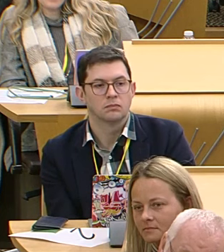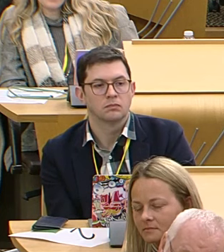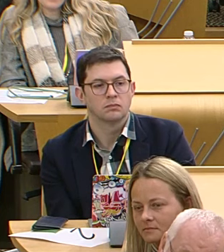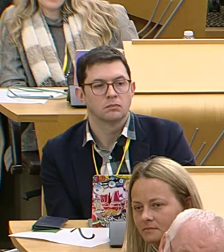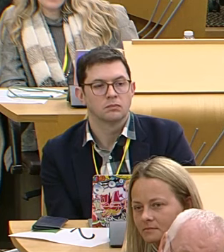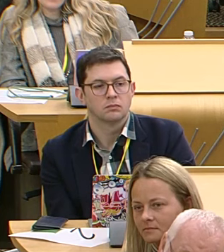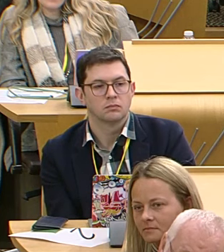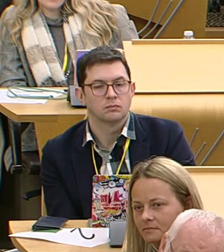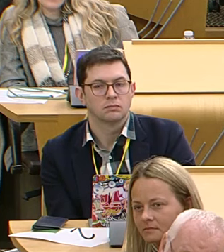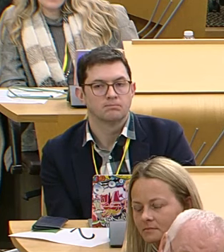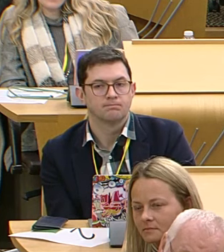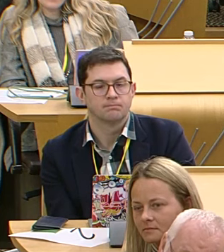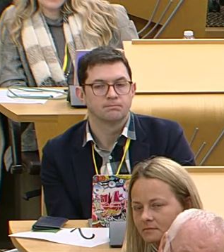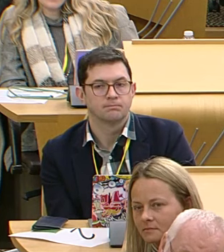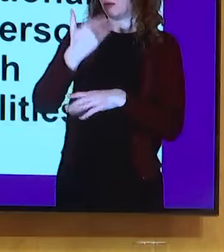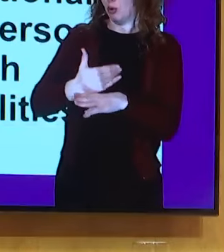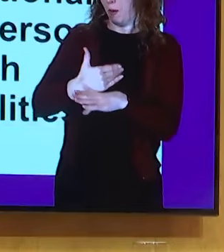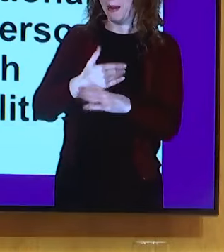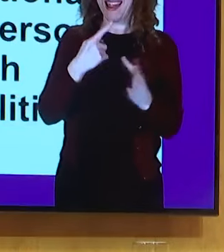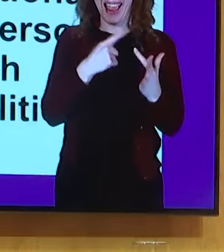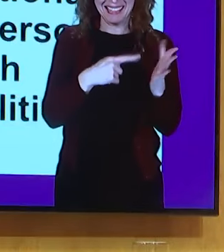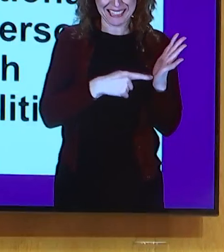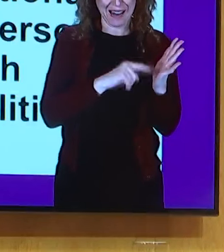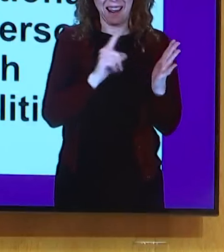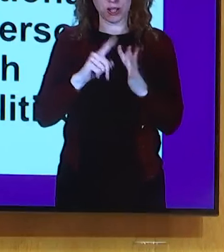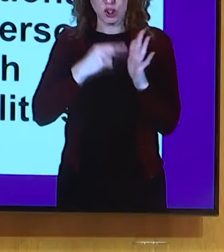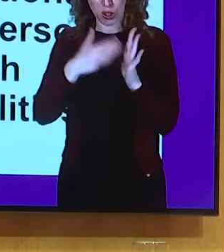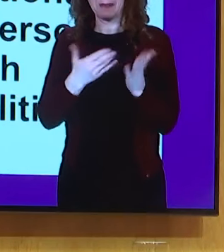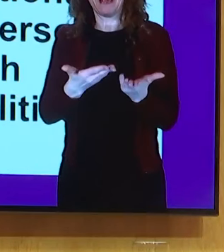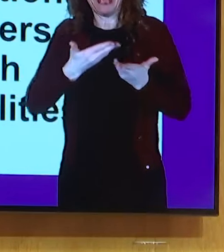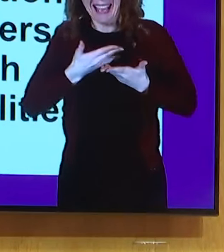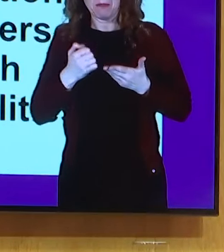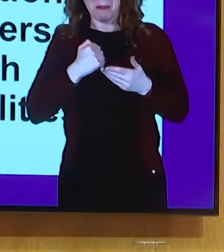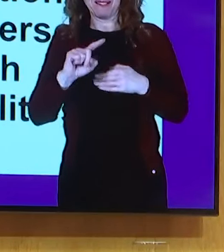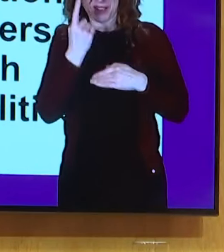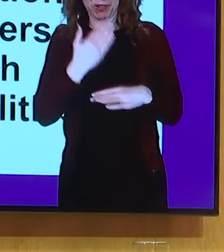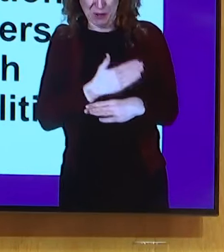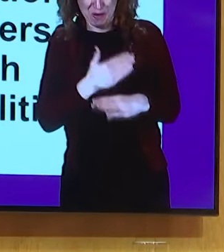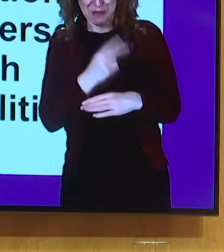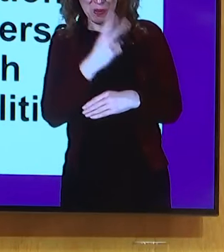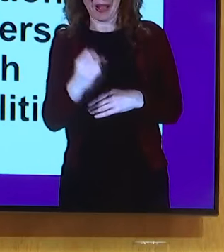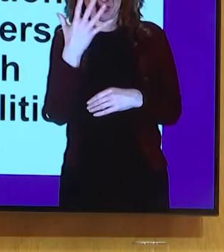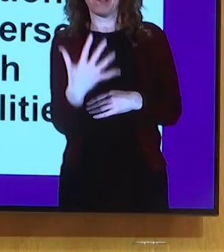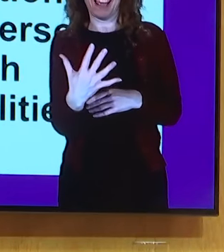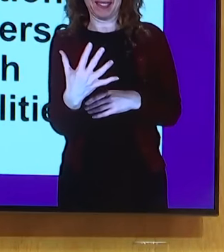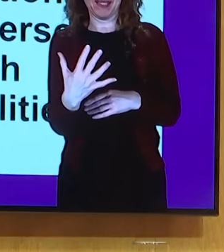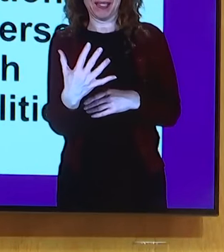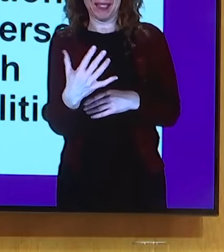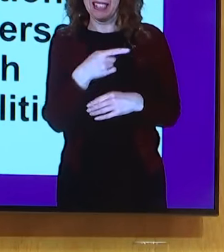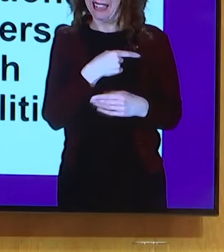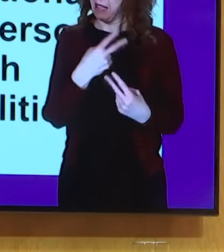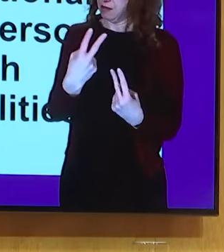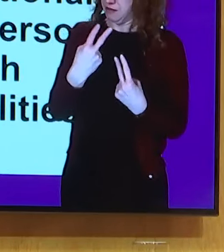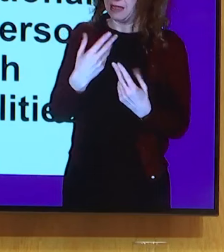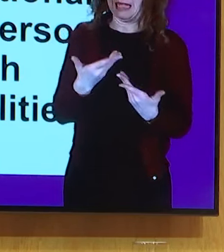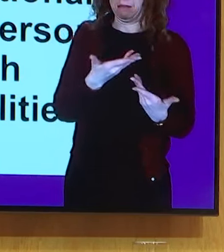job. Etienne and Jim gave me my first job in 2005, and they put their faith in me on that